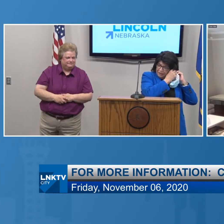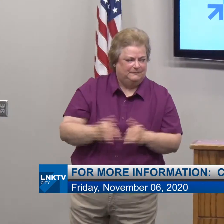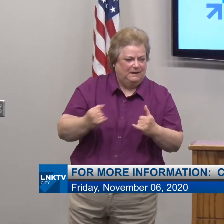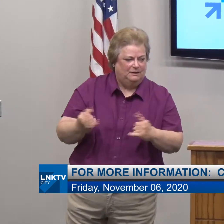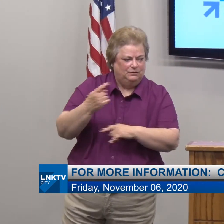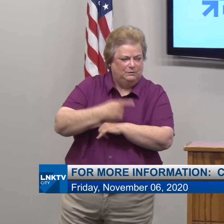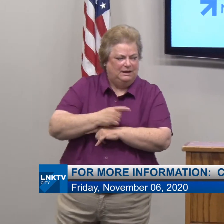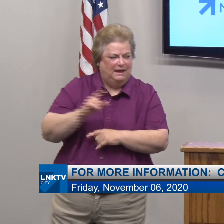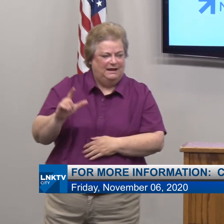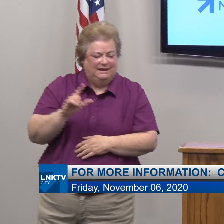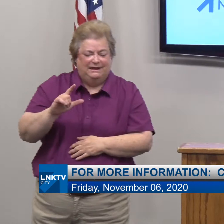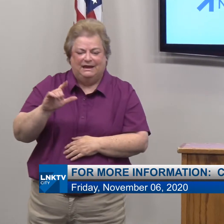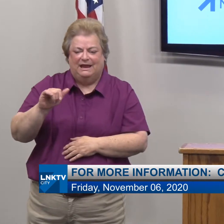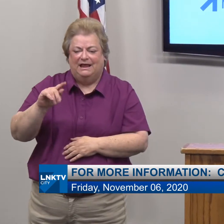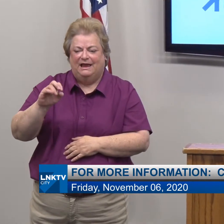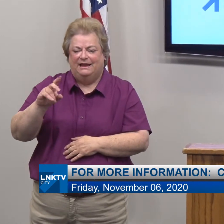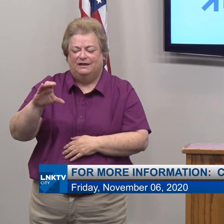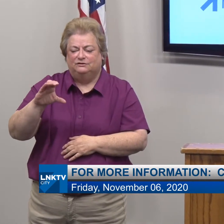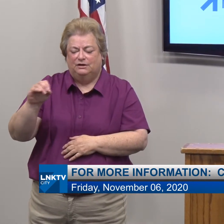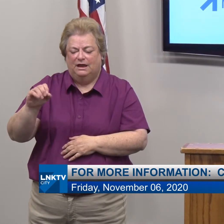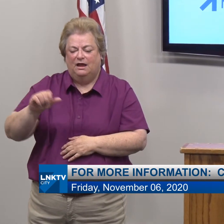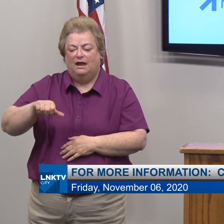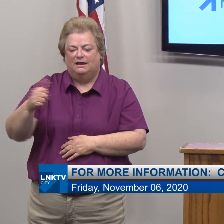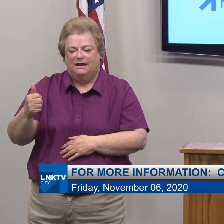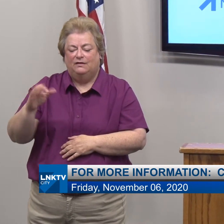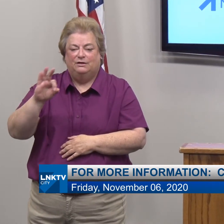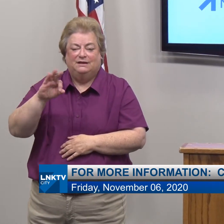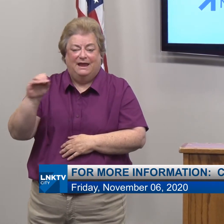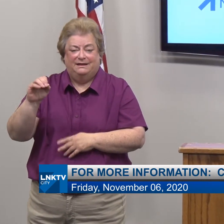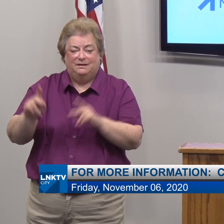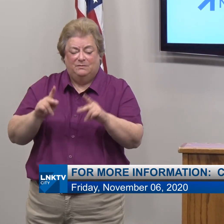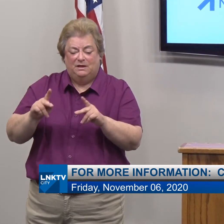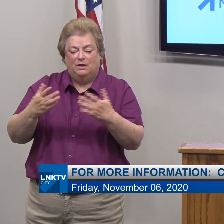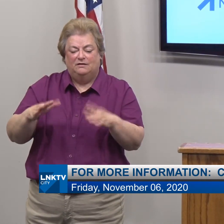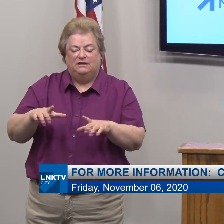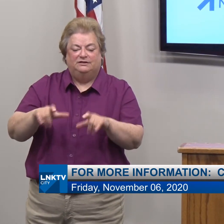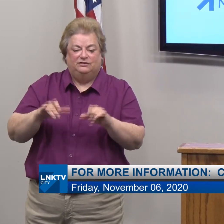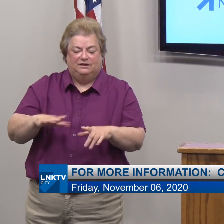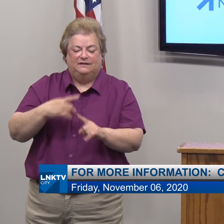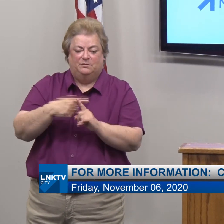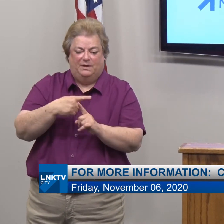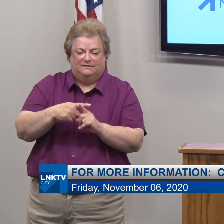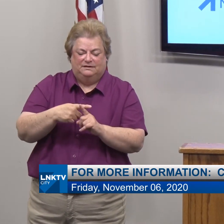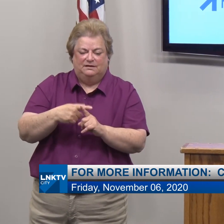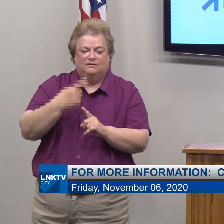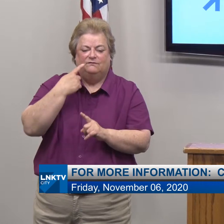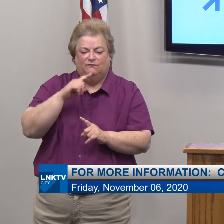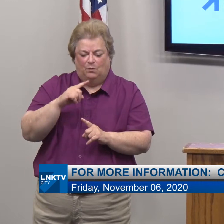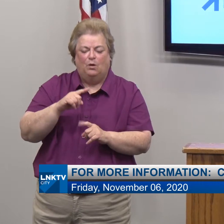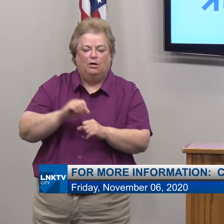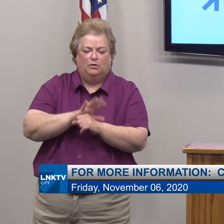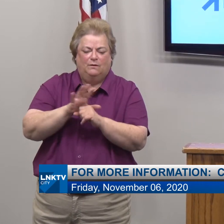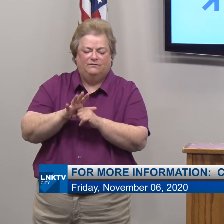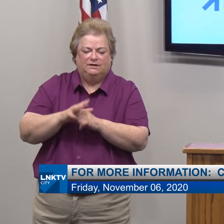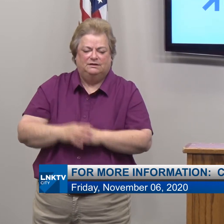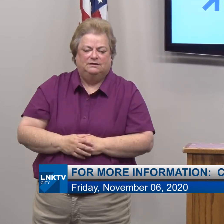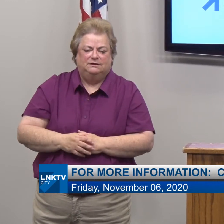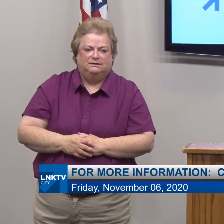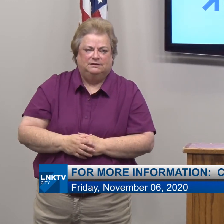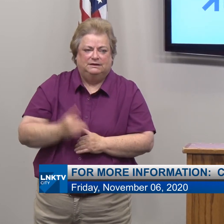Today in Lincoln and Lancaster County, an additional 90 individuals have tested positive for COVID-19.